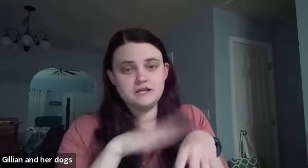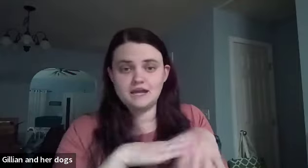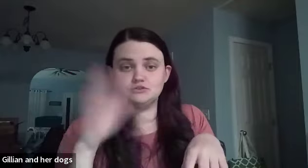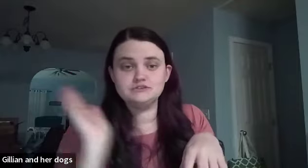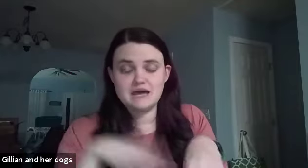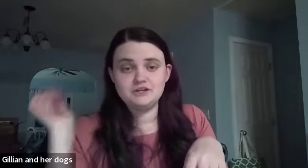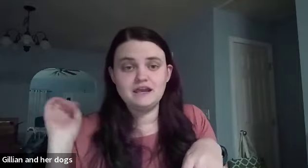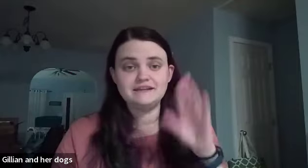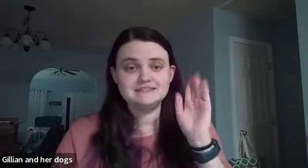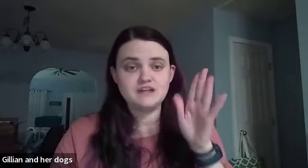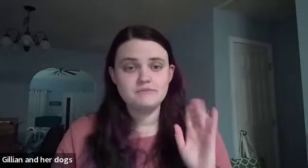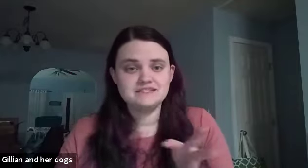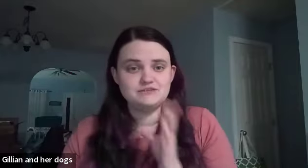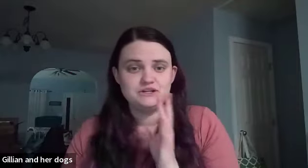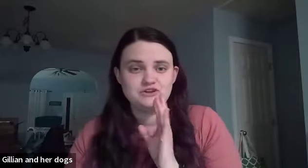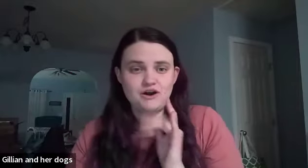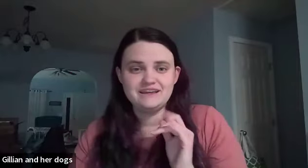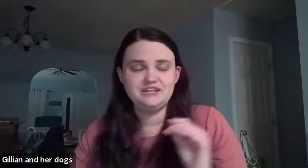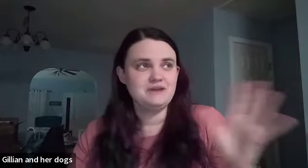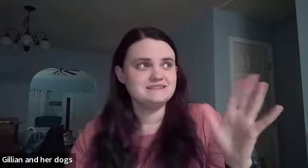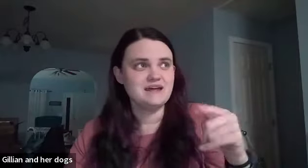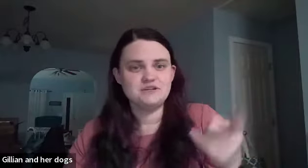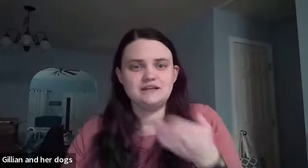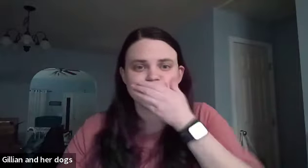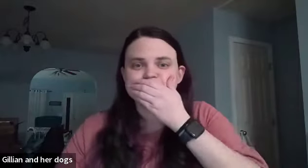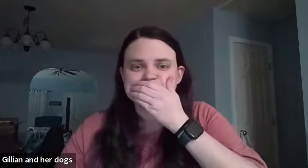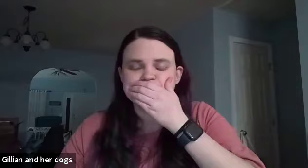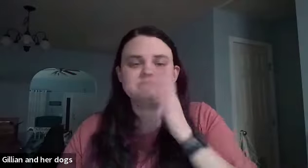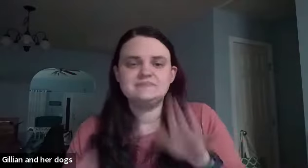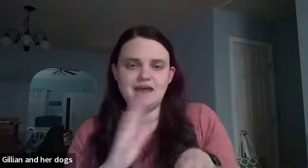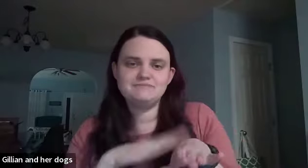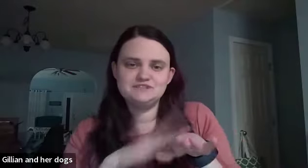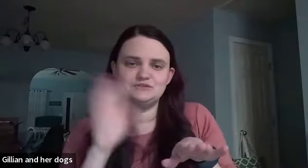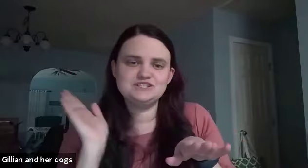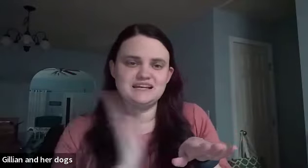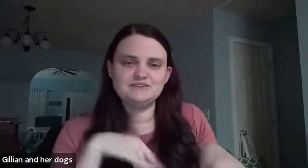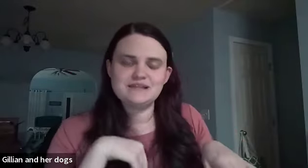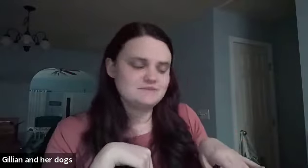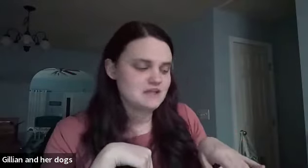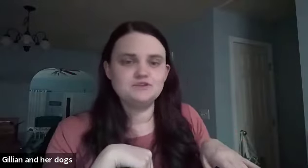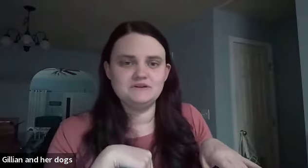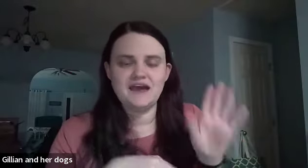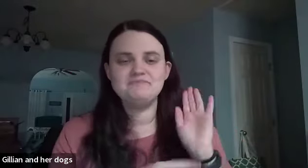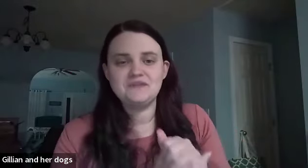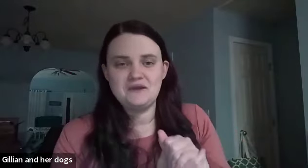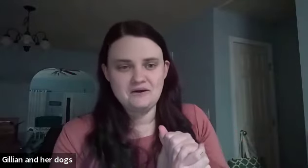very natural. Slapping your hand like stop. It's like when you're talking and you can't stop and you're like that. So it's just like a little slap. Stop doing that.